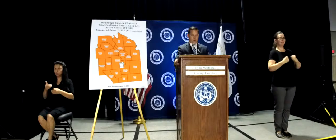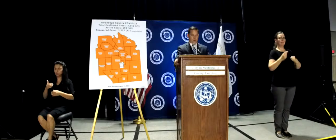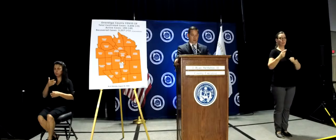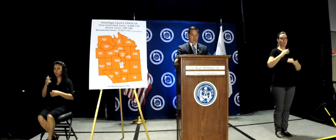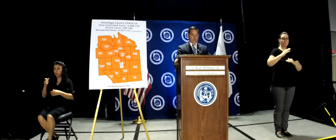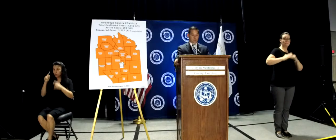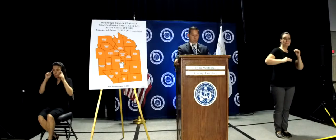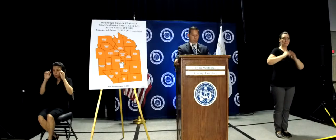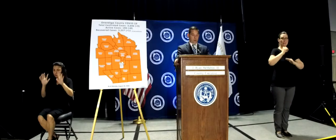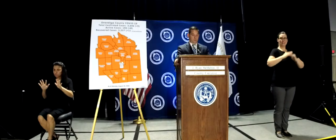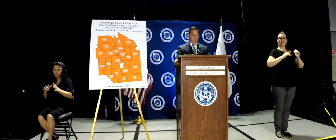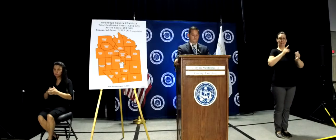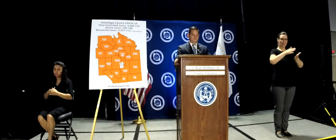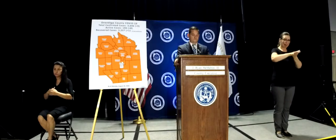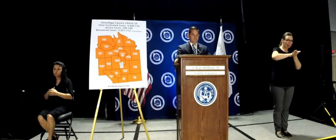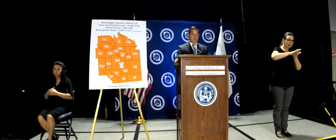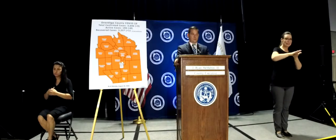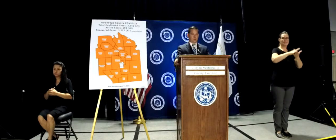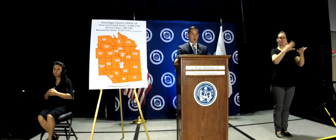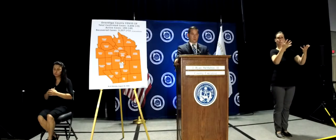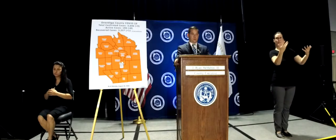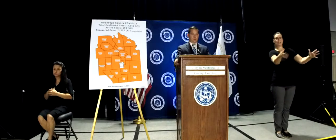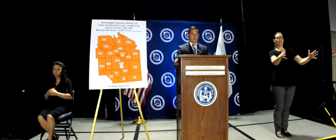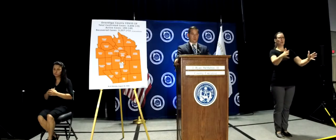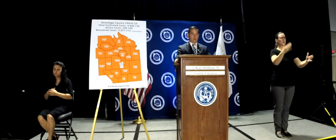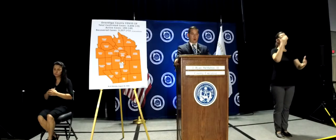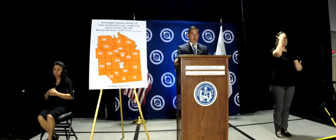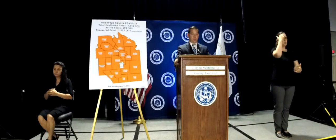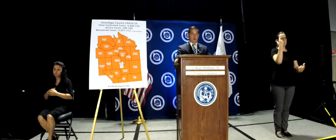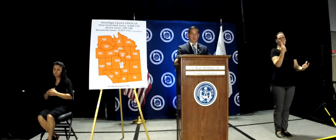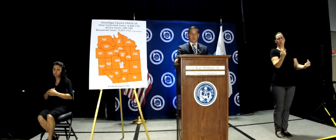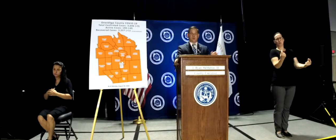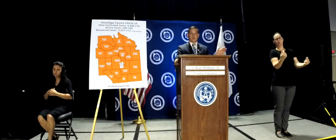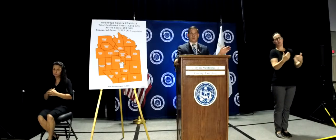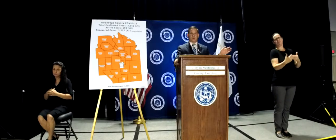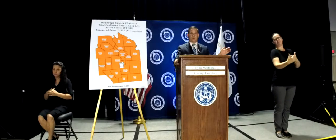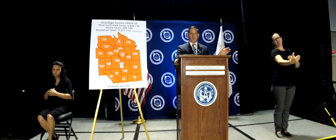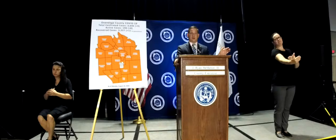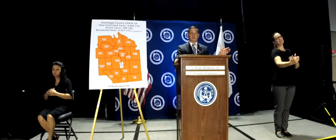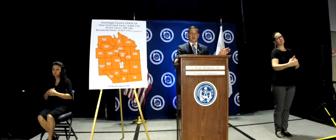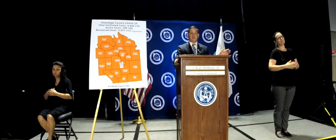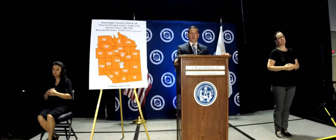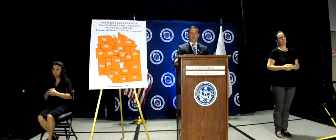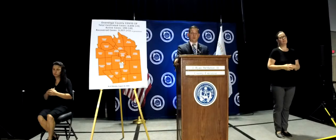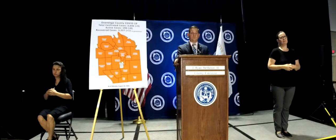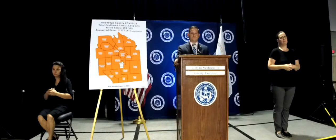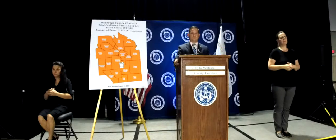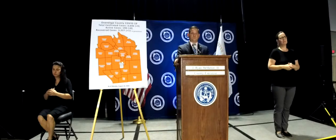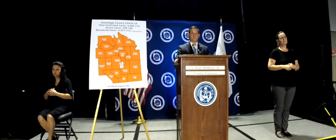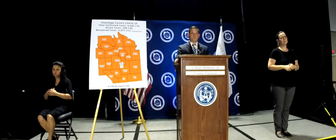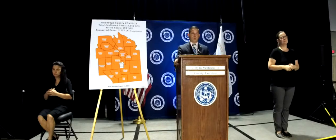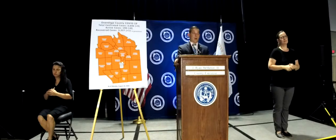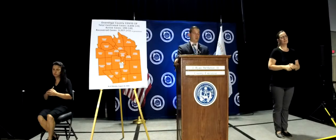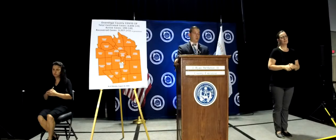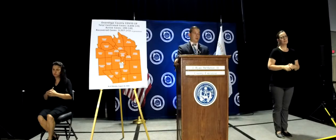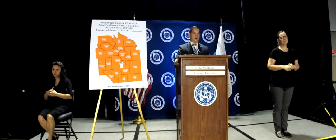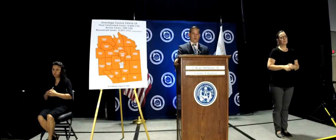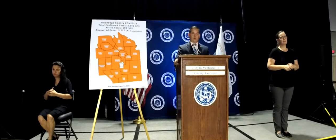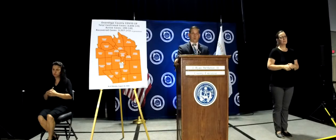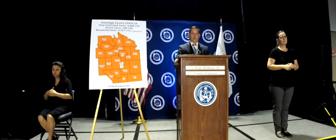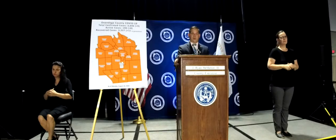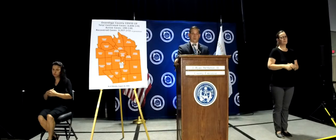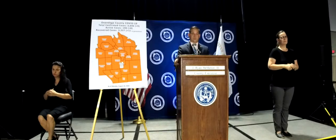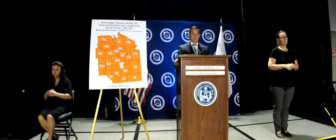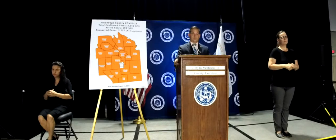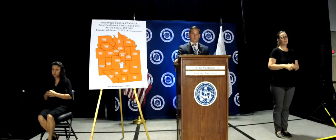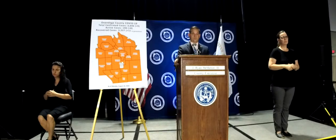longer an issue. But if you know every person in the room that doesn't have COVID, why do you care? They're in